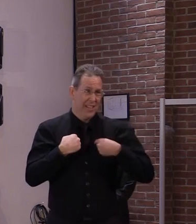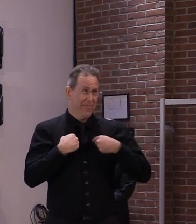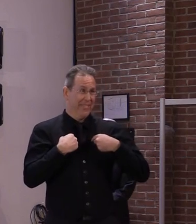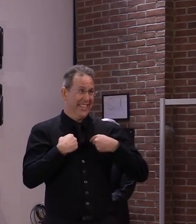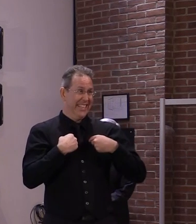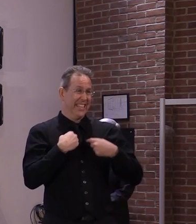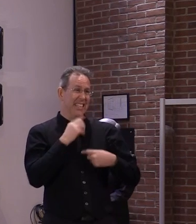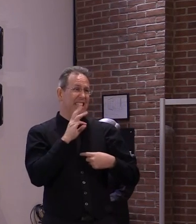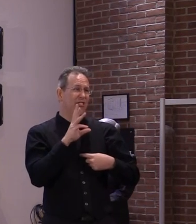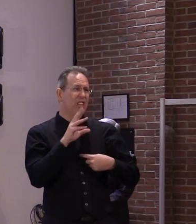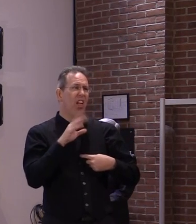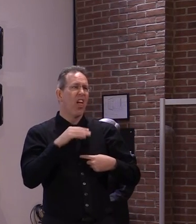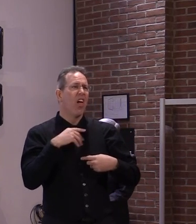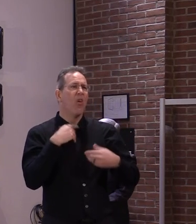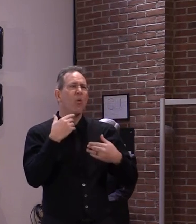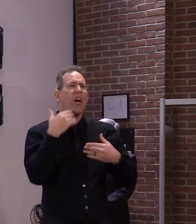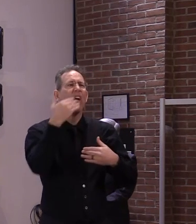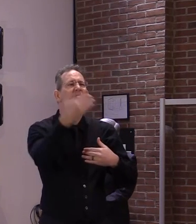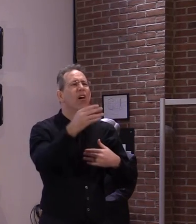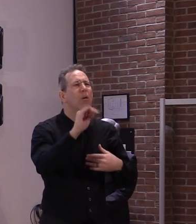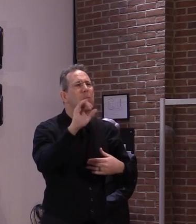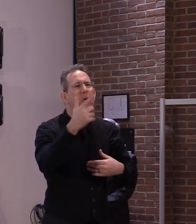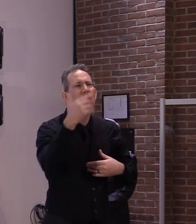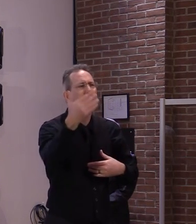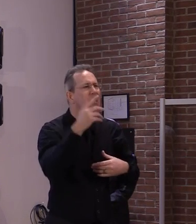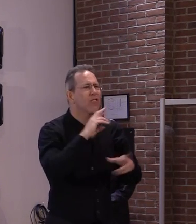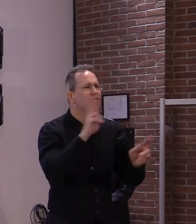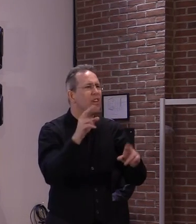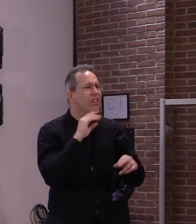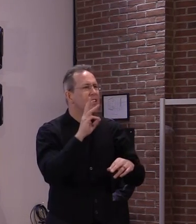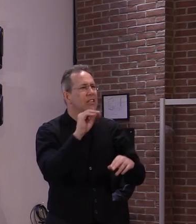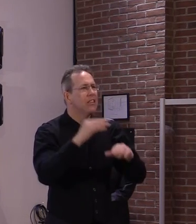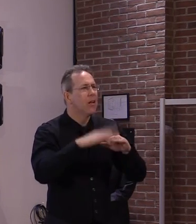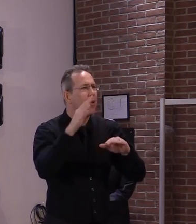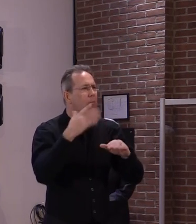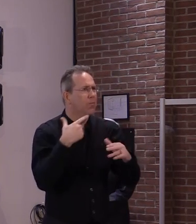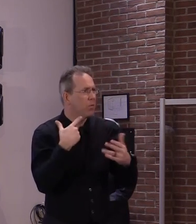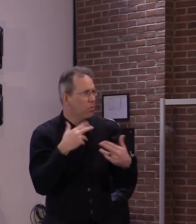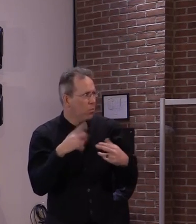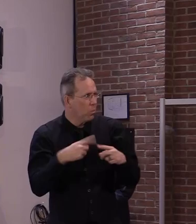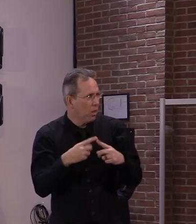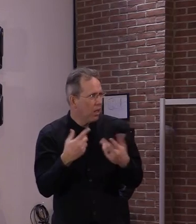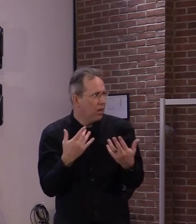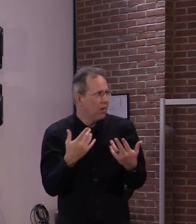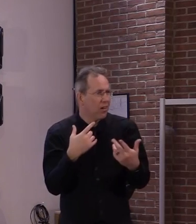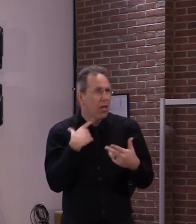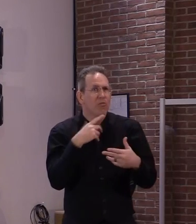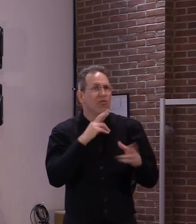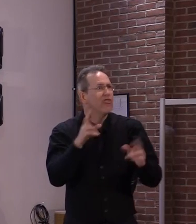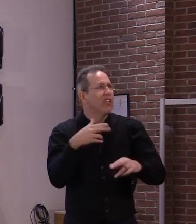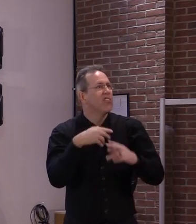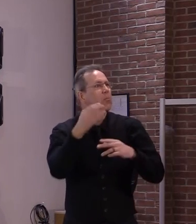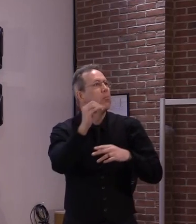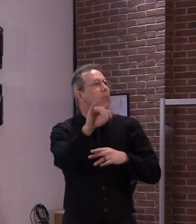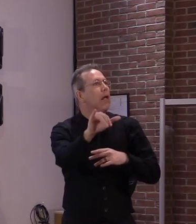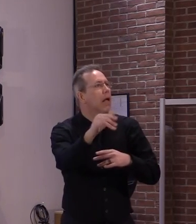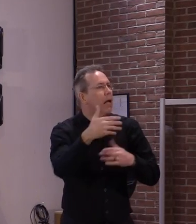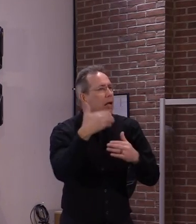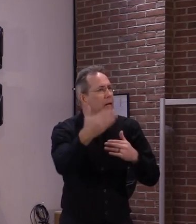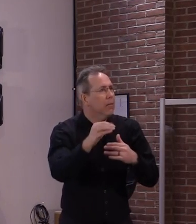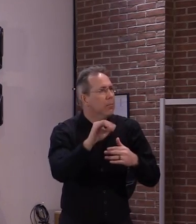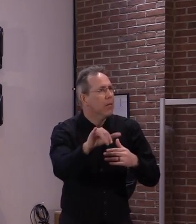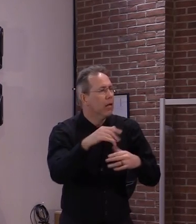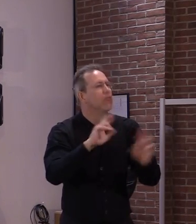That may provide a possible answer as well. Yeah, I would say she's partially correct in